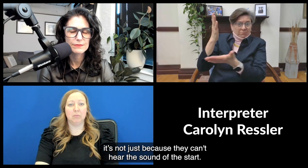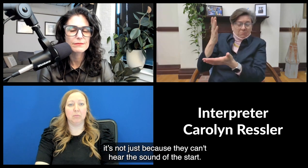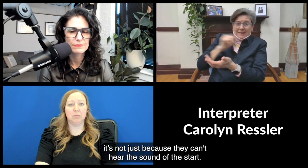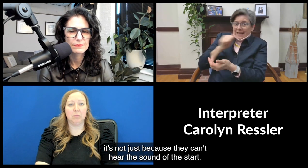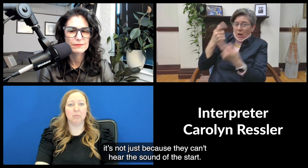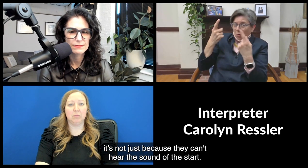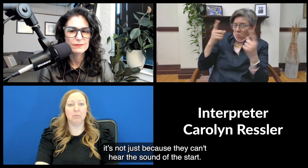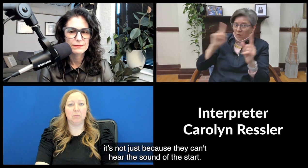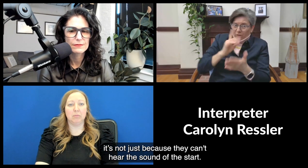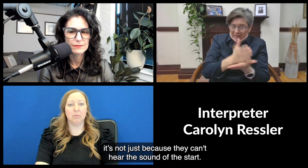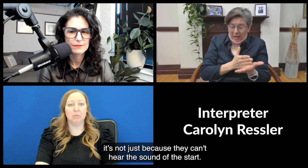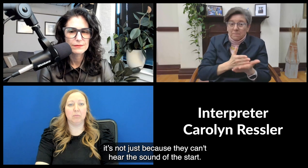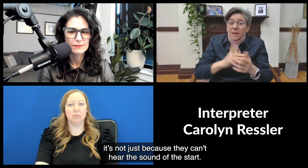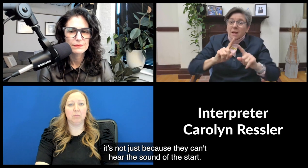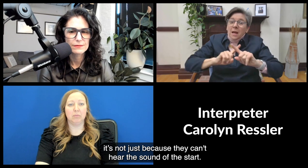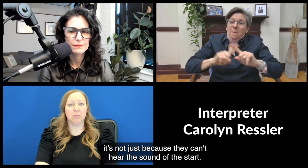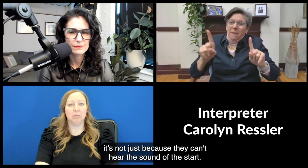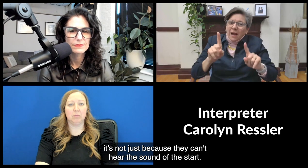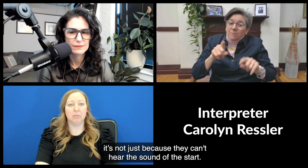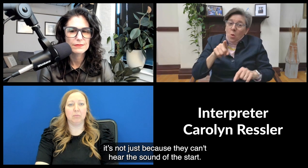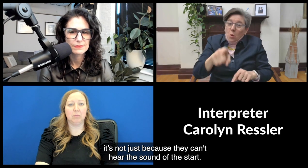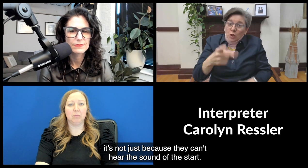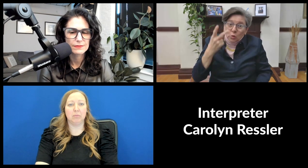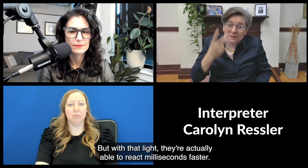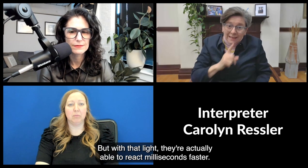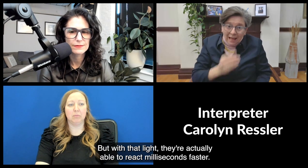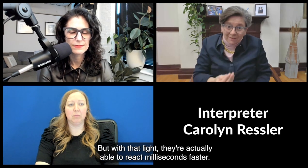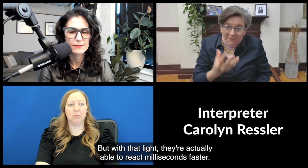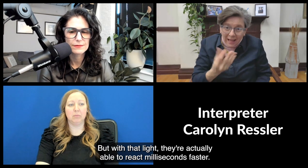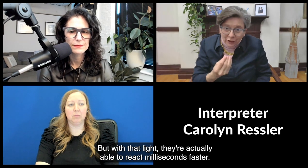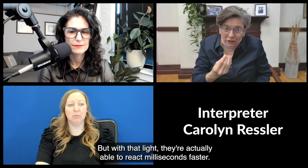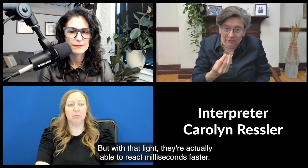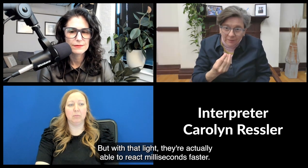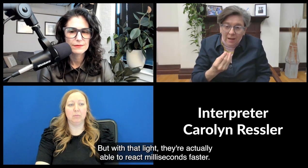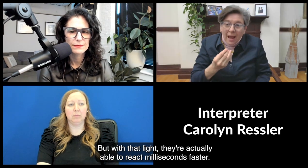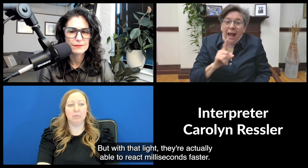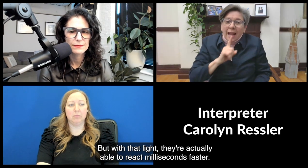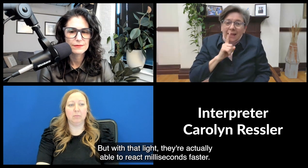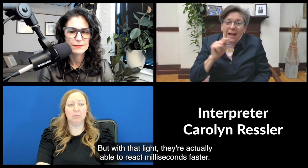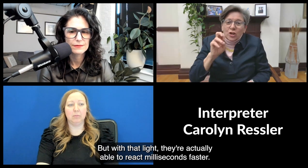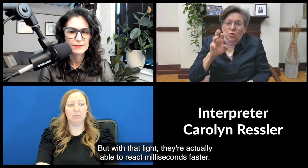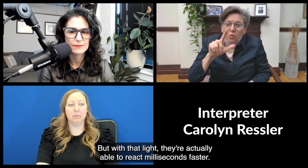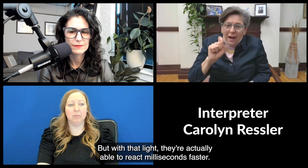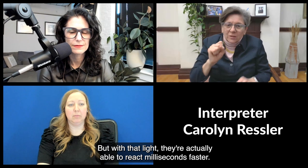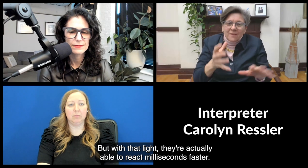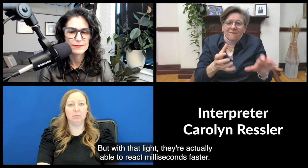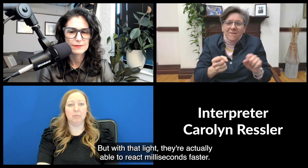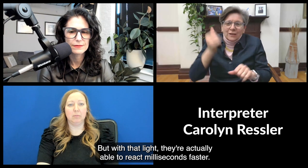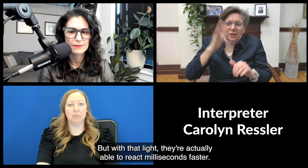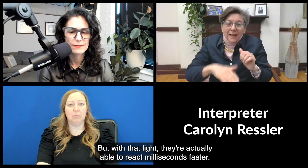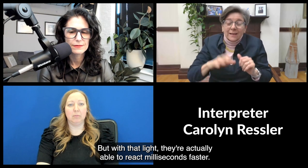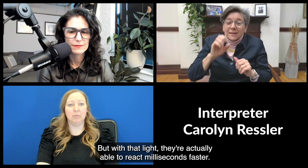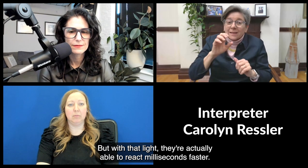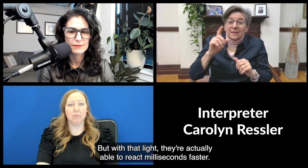individual is deaf, not just because they can't hear the sound of the start, but with that light,